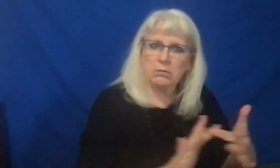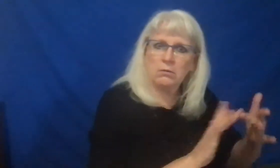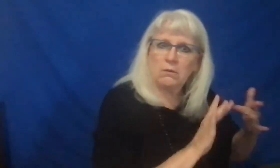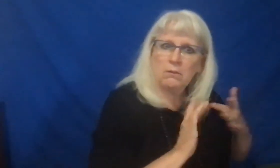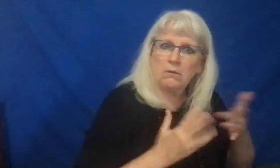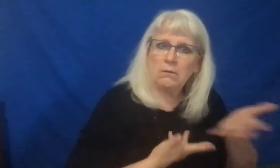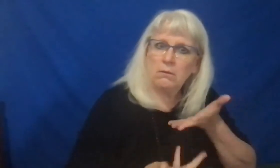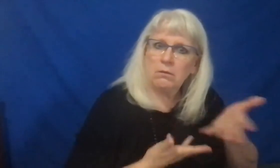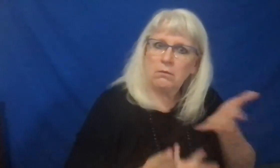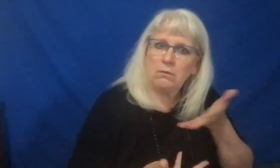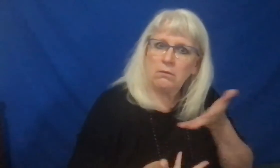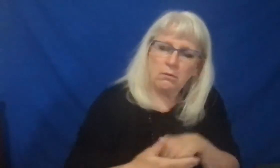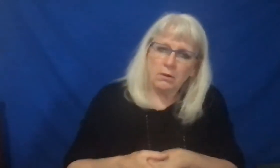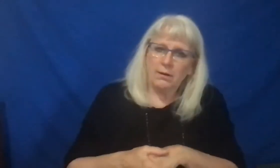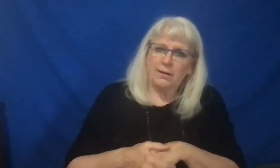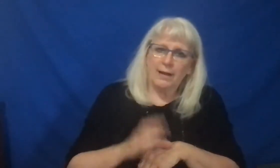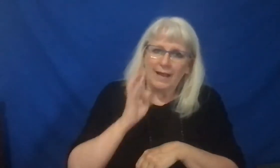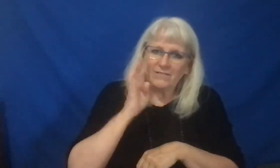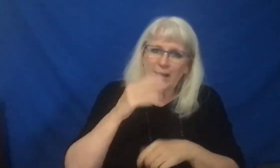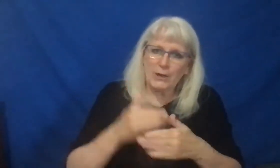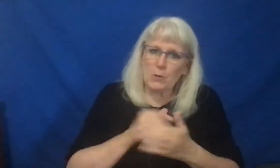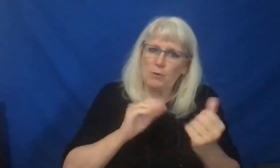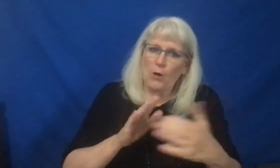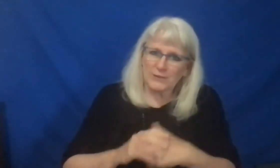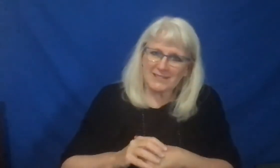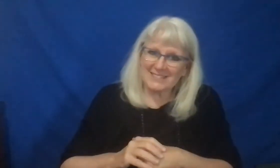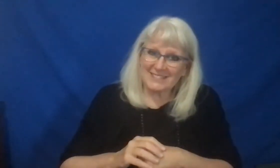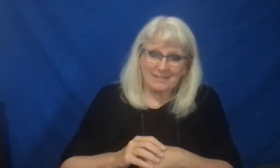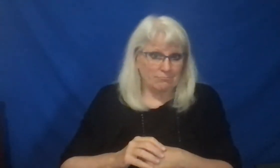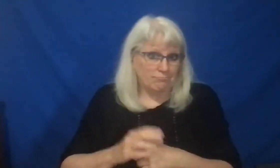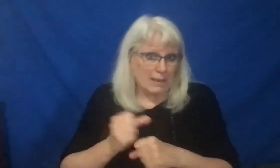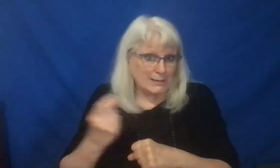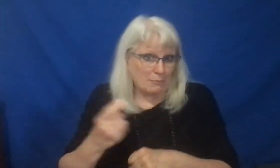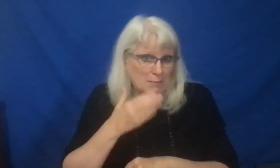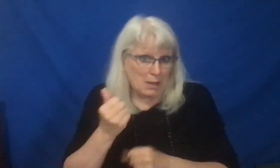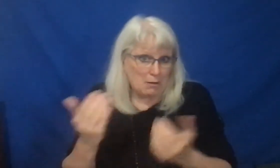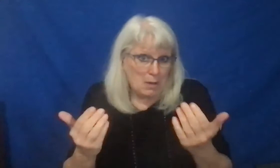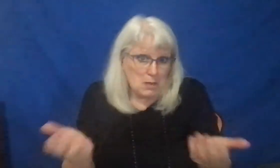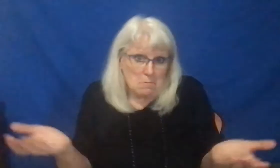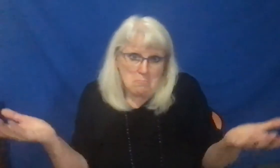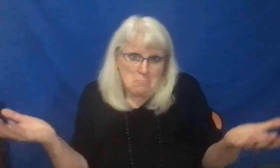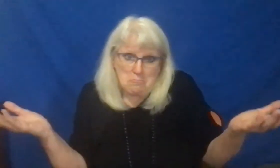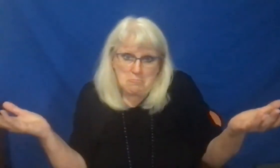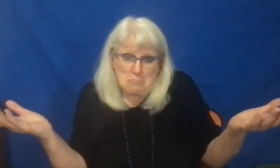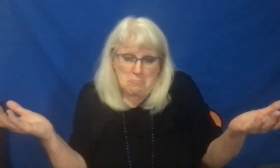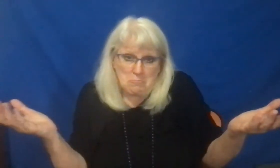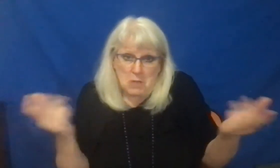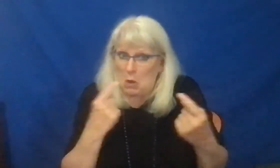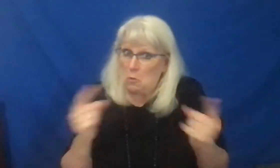kind of reinvent something and maybe make something better. It seems like it's working. So that was really cool that I got to